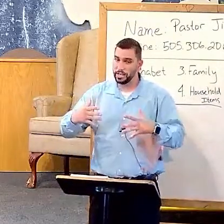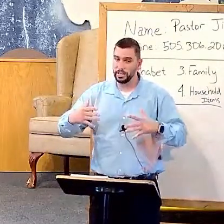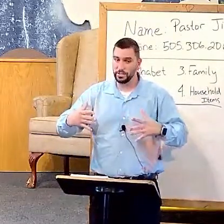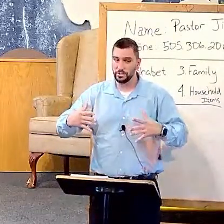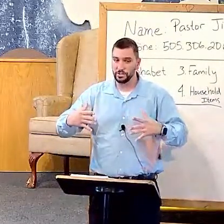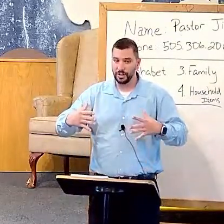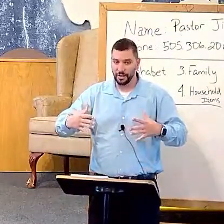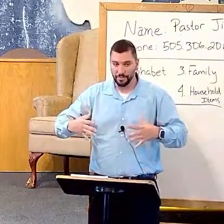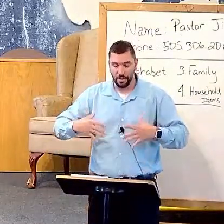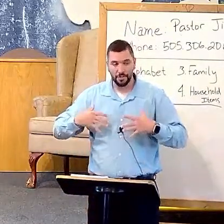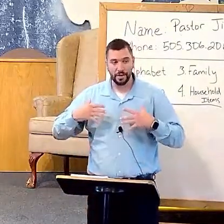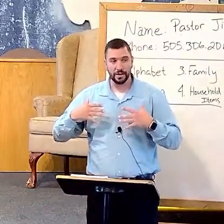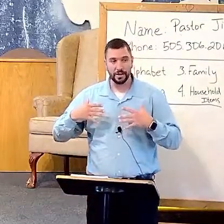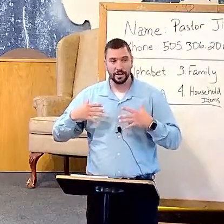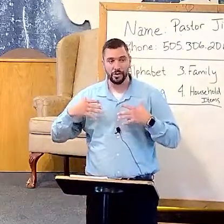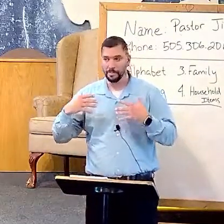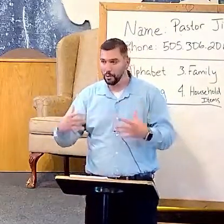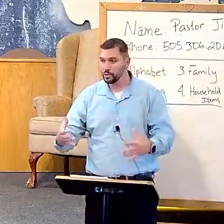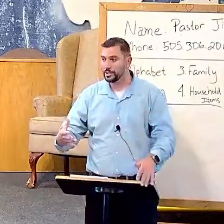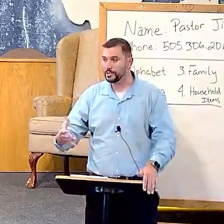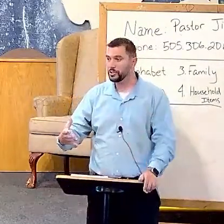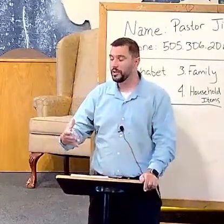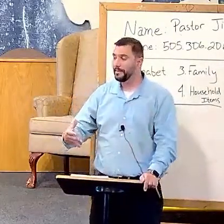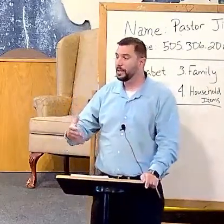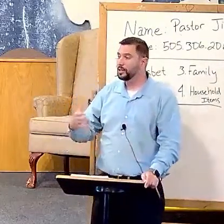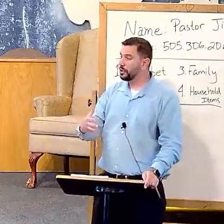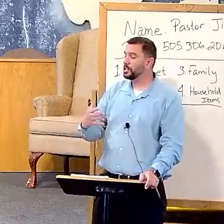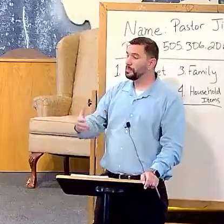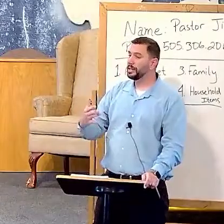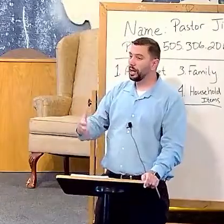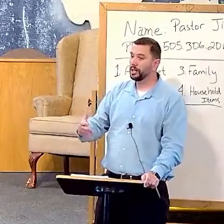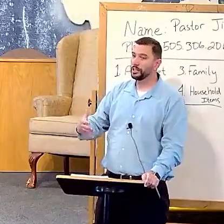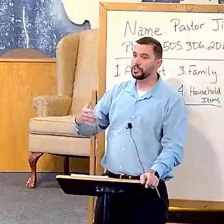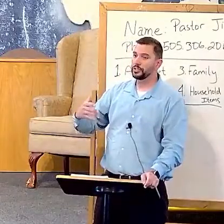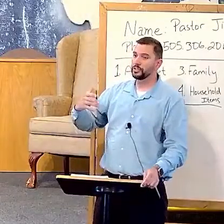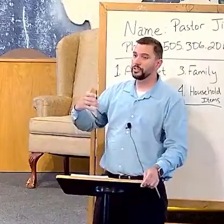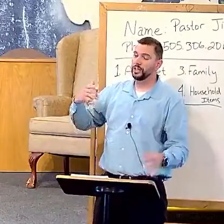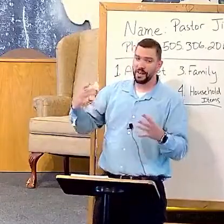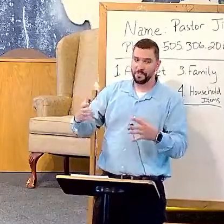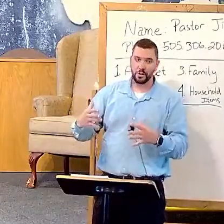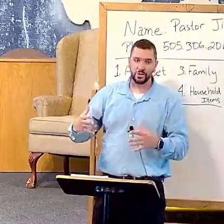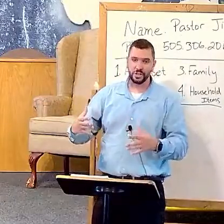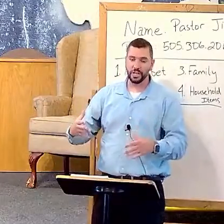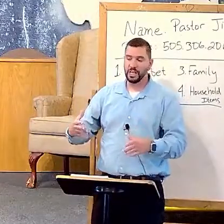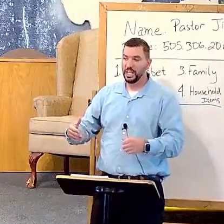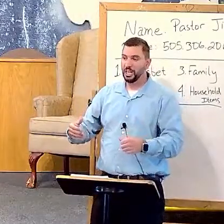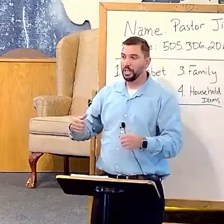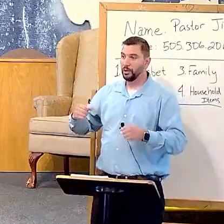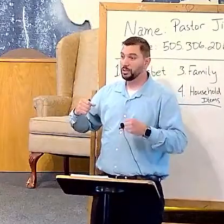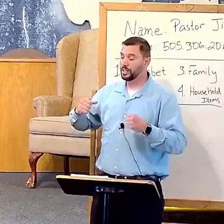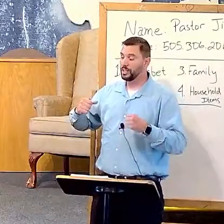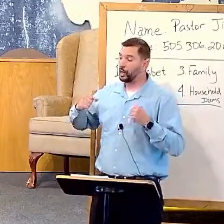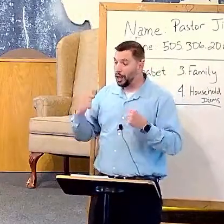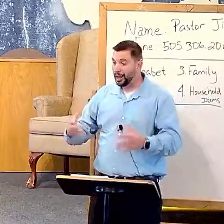is involving your emotions, just because a deaf person looks like they're yelling at